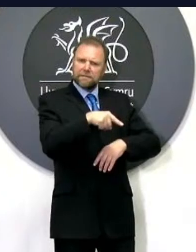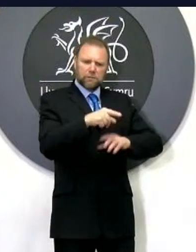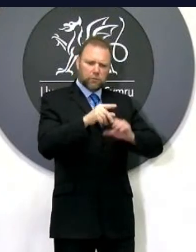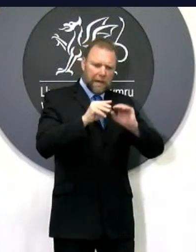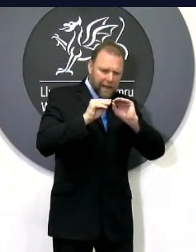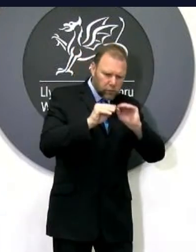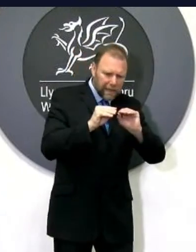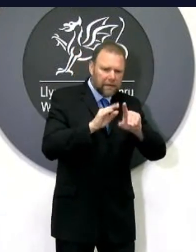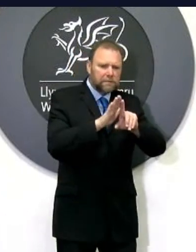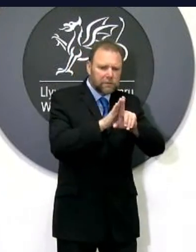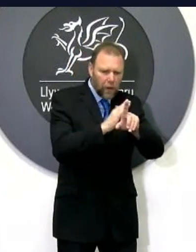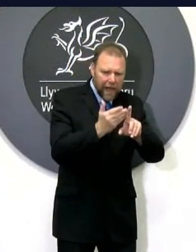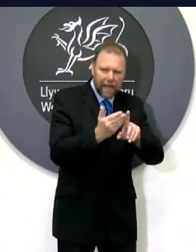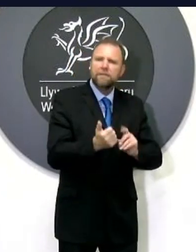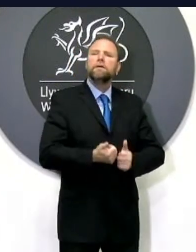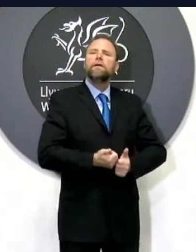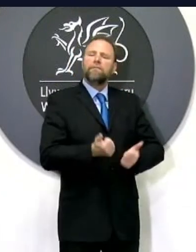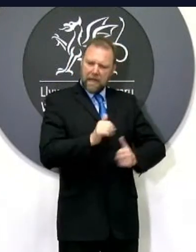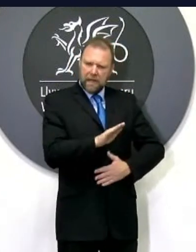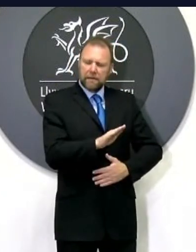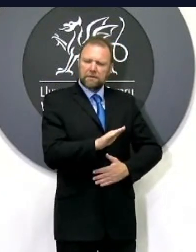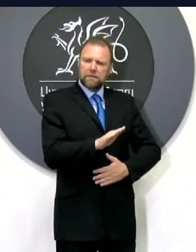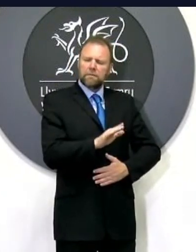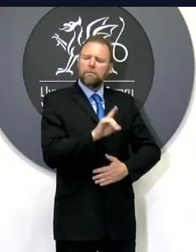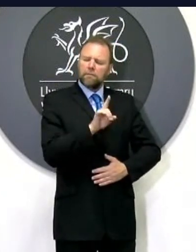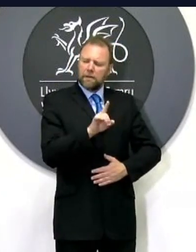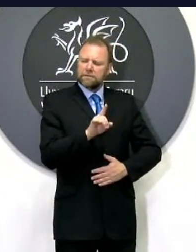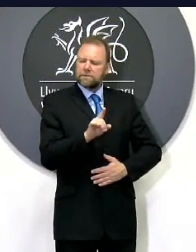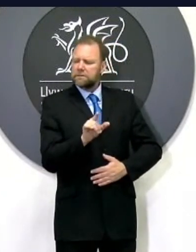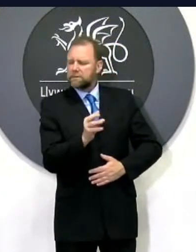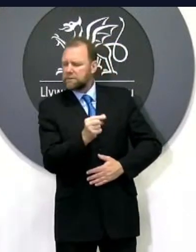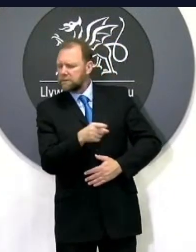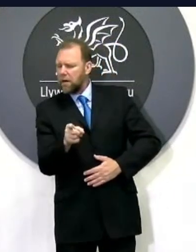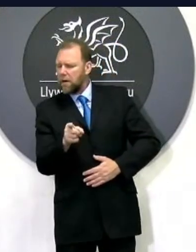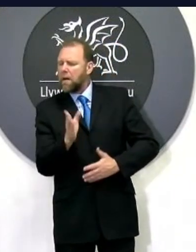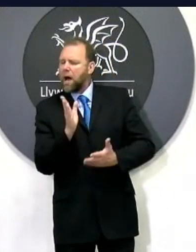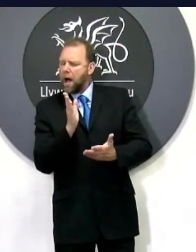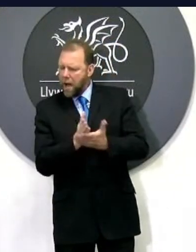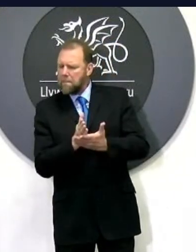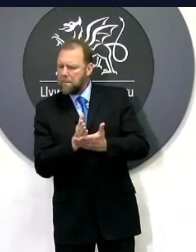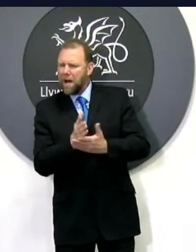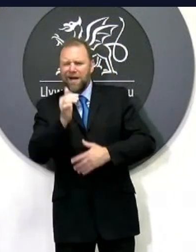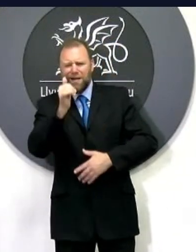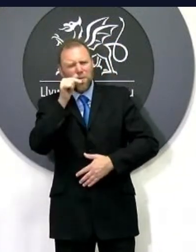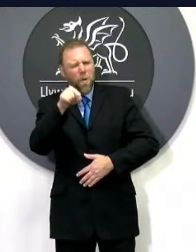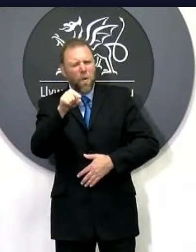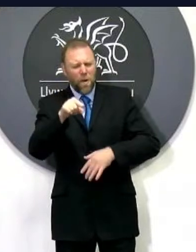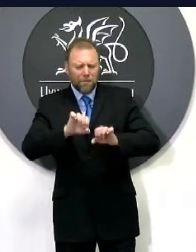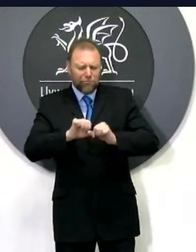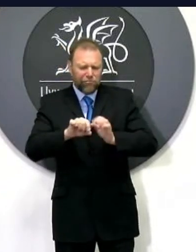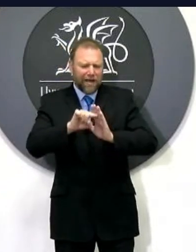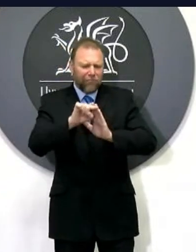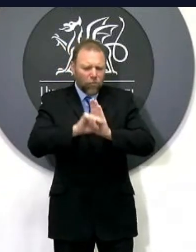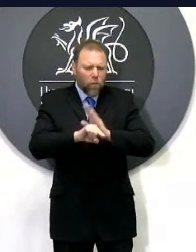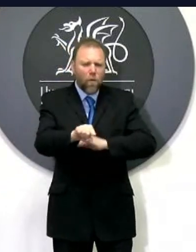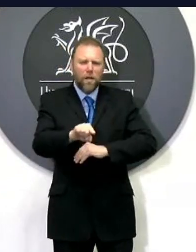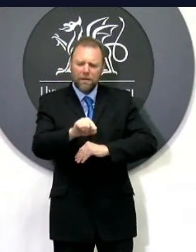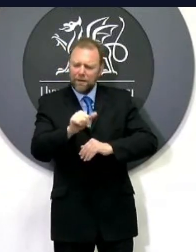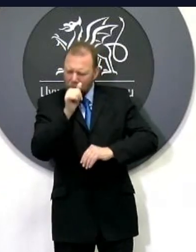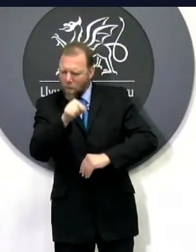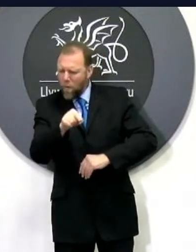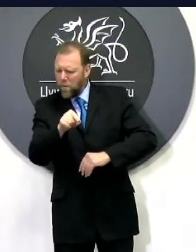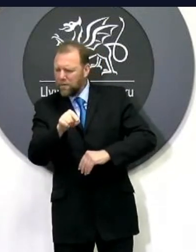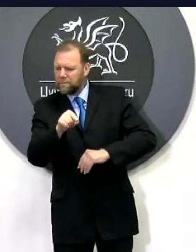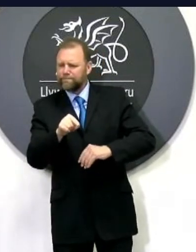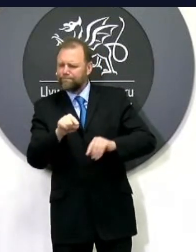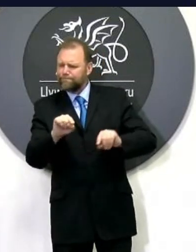people. But if there are a small number of people who deliberately and knowingly go on breaking the rules and putting us all at